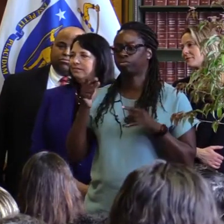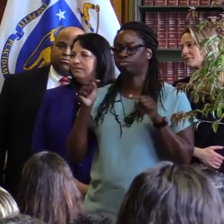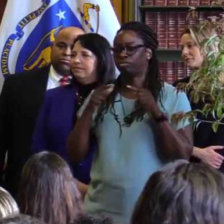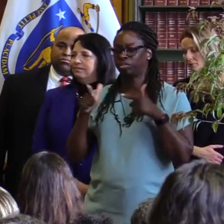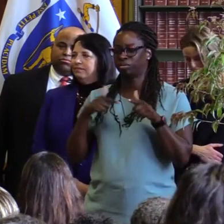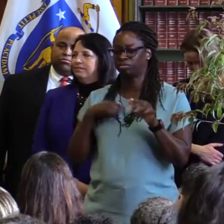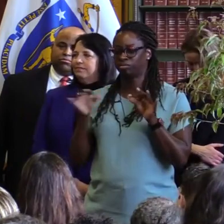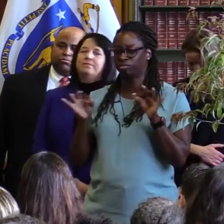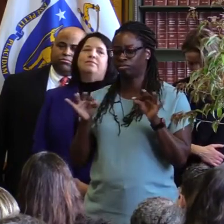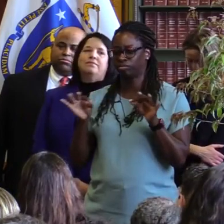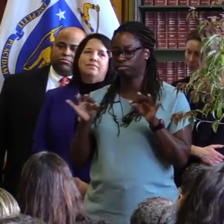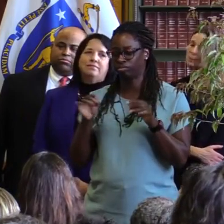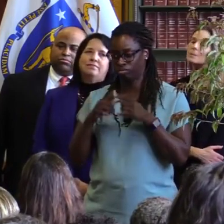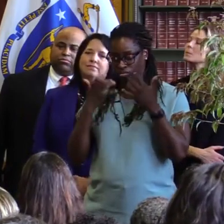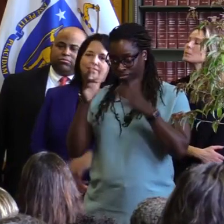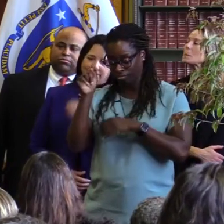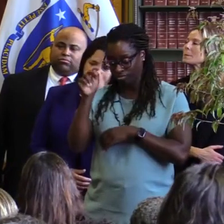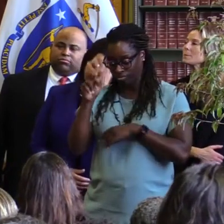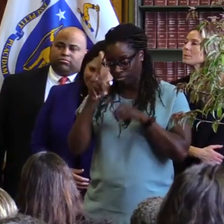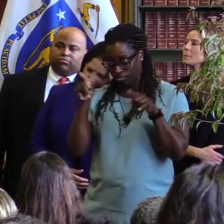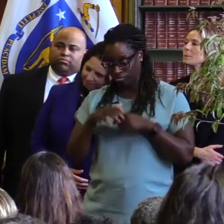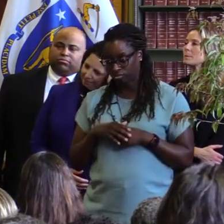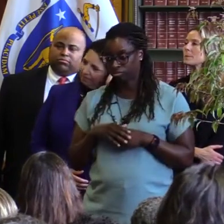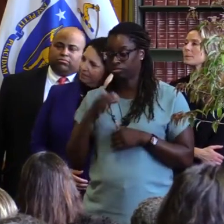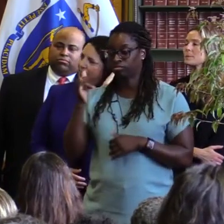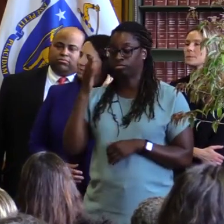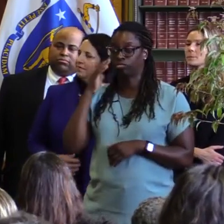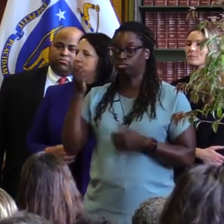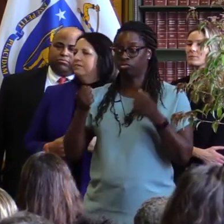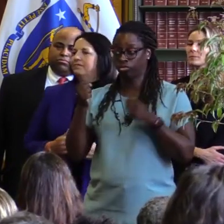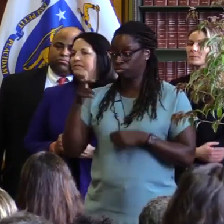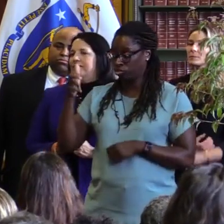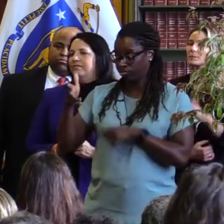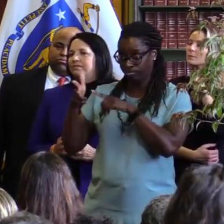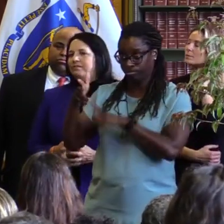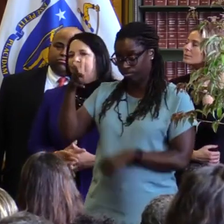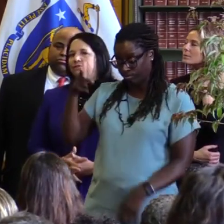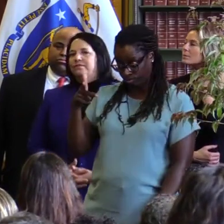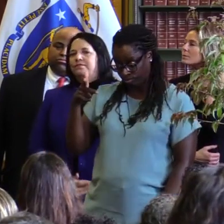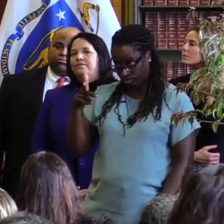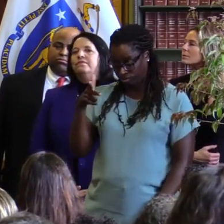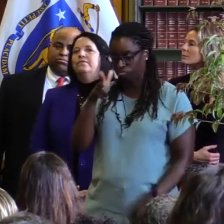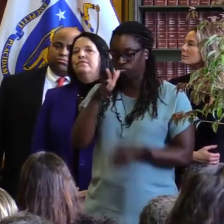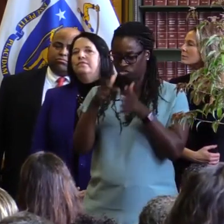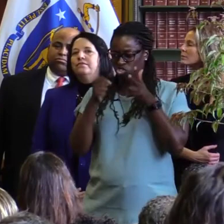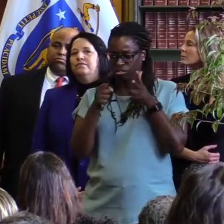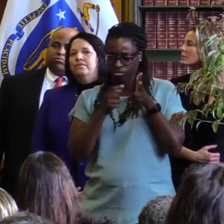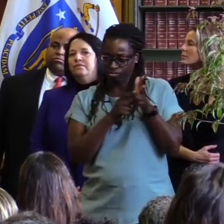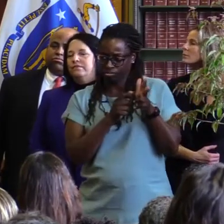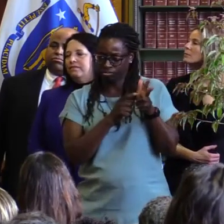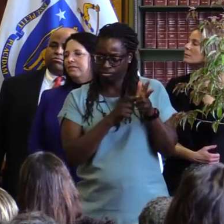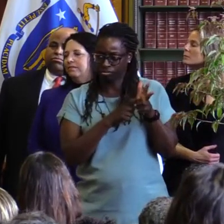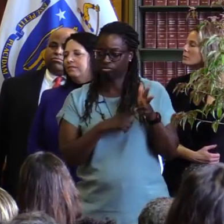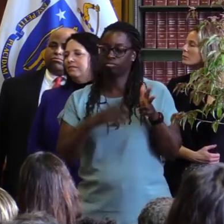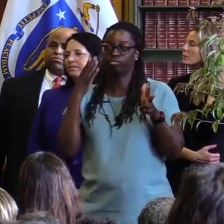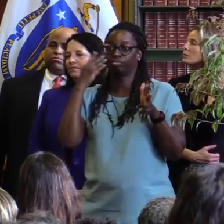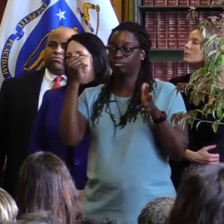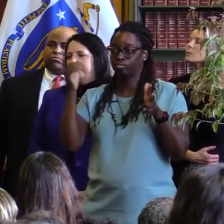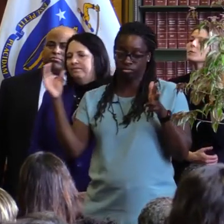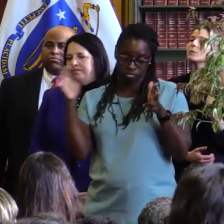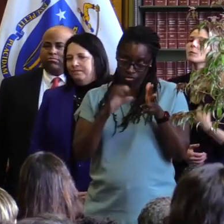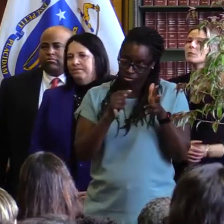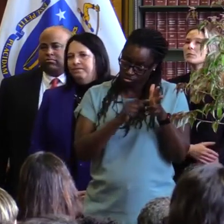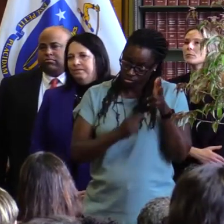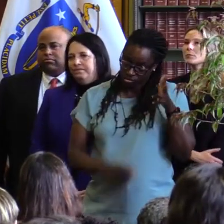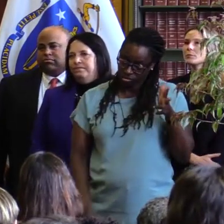vehicle. You have to set up a vehicle, both to seed it with some state funding, but also, most importantly, as